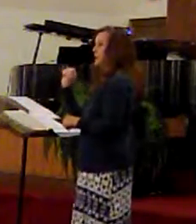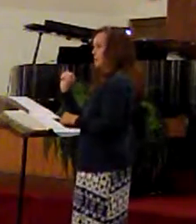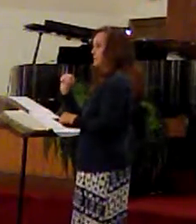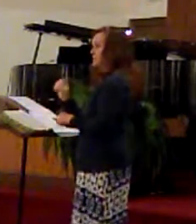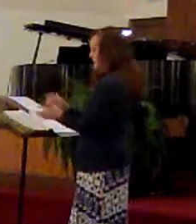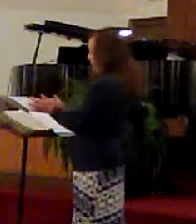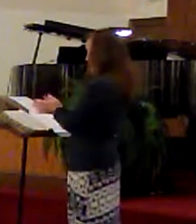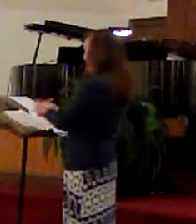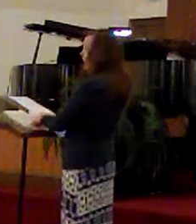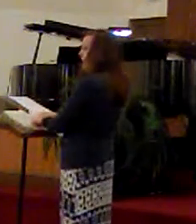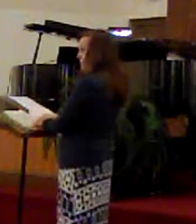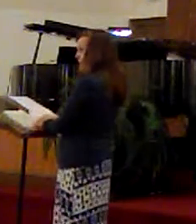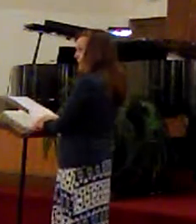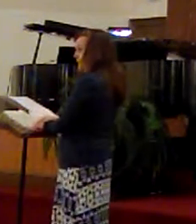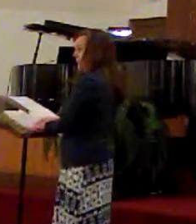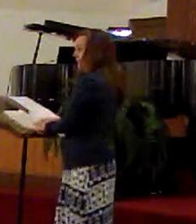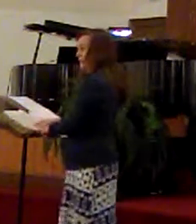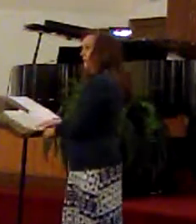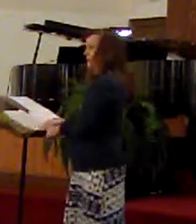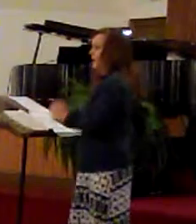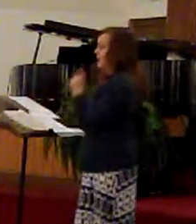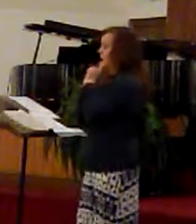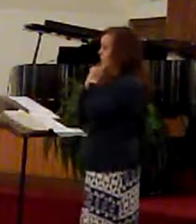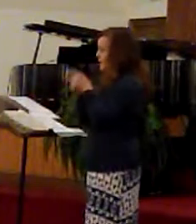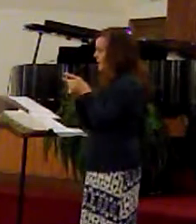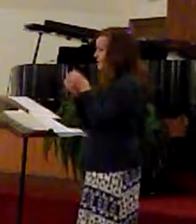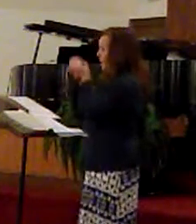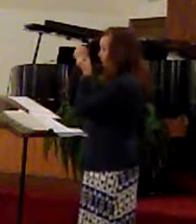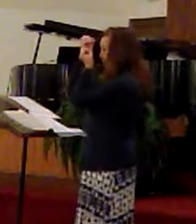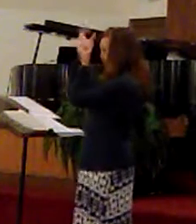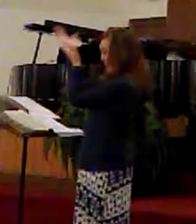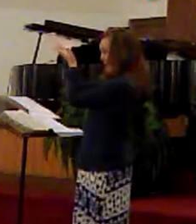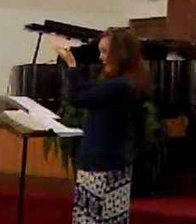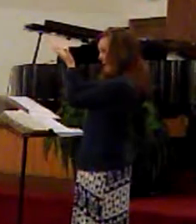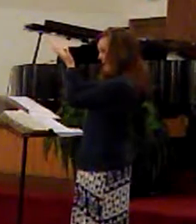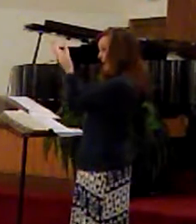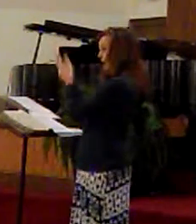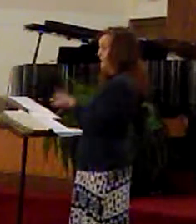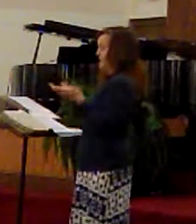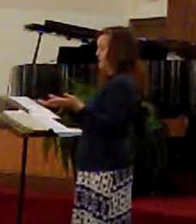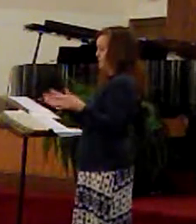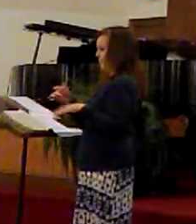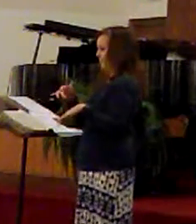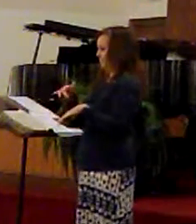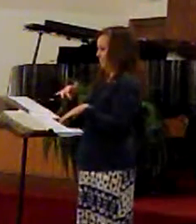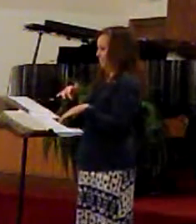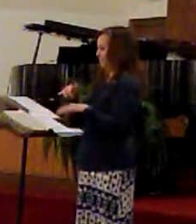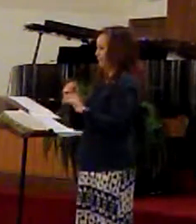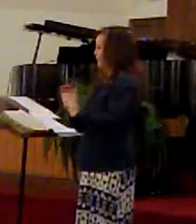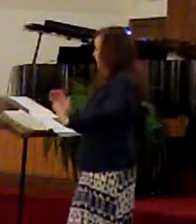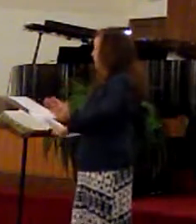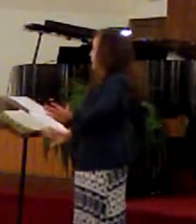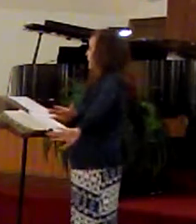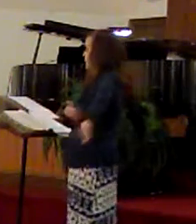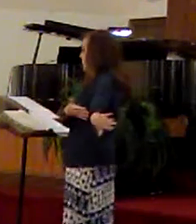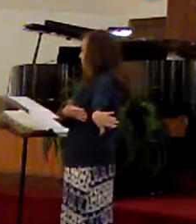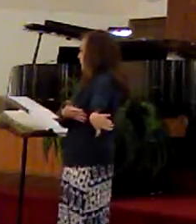follow, commands to obey, sins to avoid, and keeping lists of similar